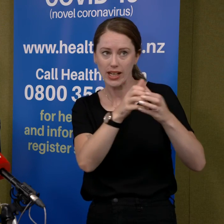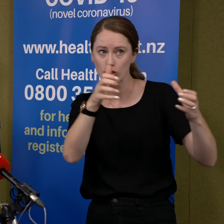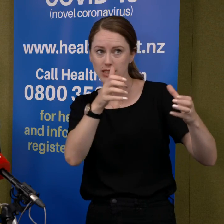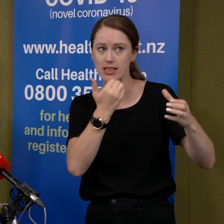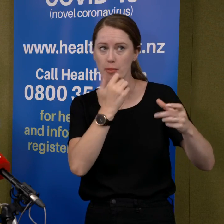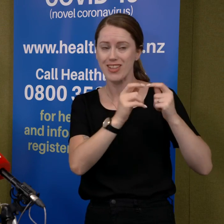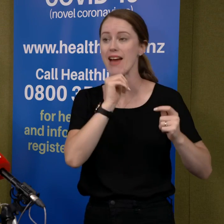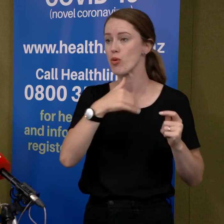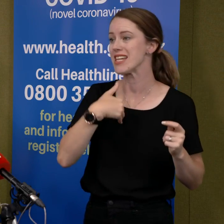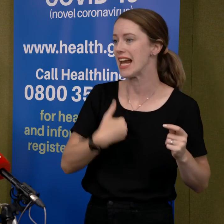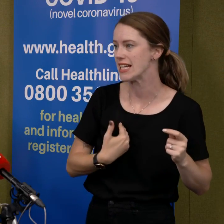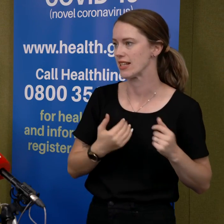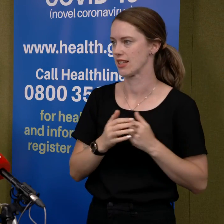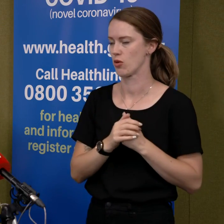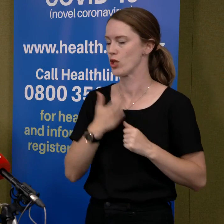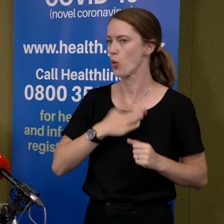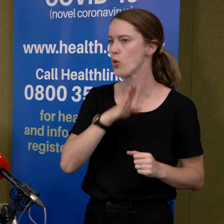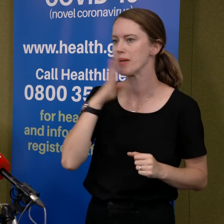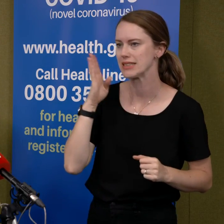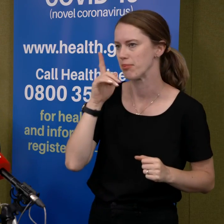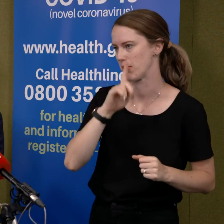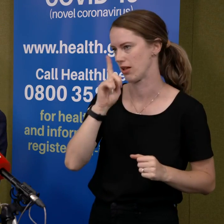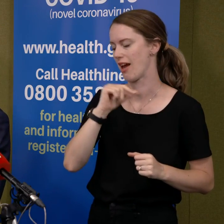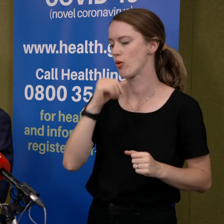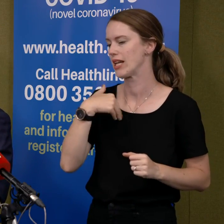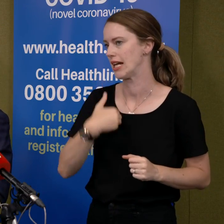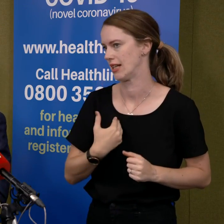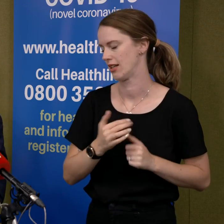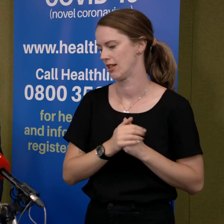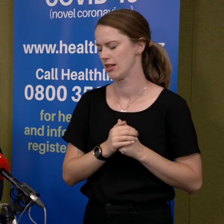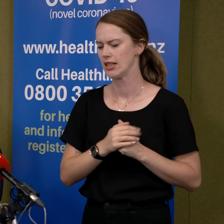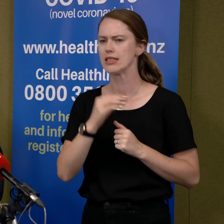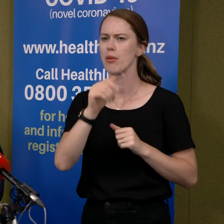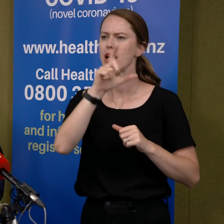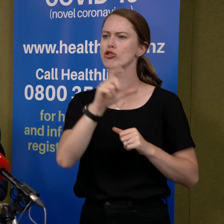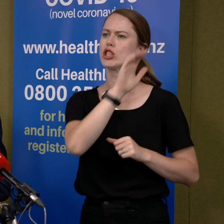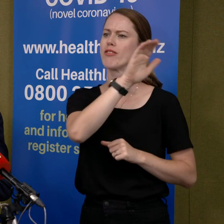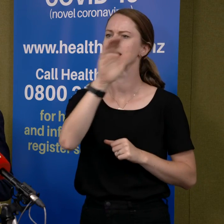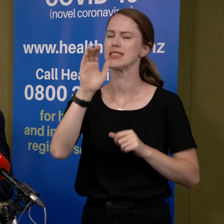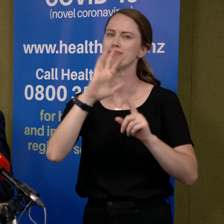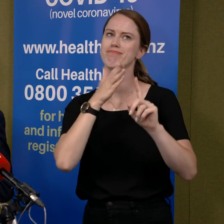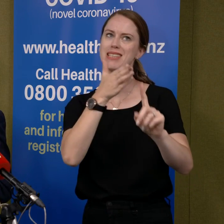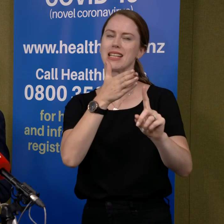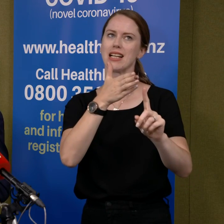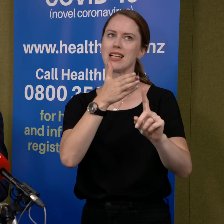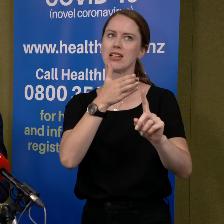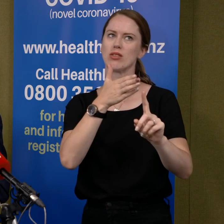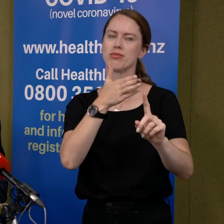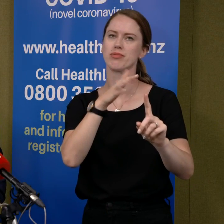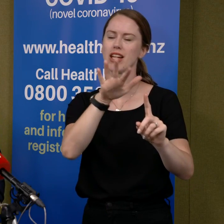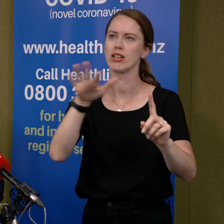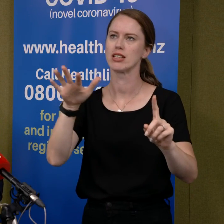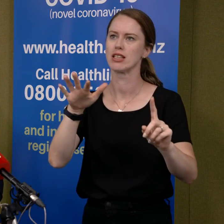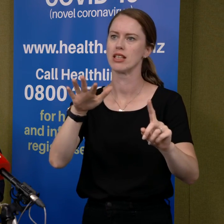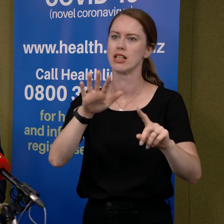testing, so we are not missing cases. And what we have seen in a number of countries, and I'd point particularly to, or jurisdictions,